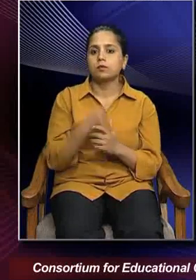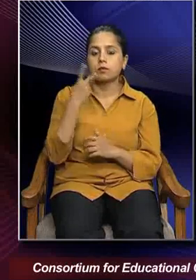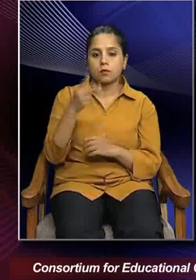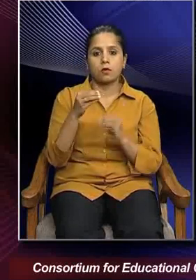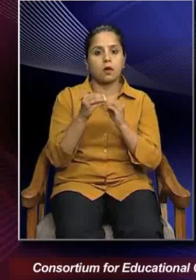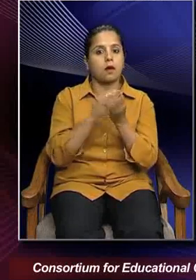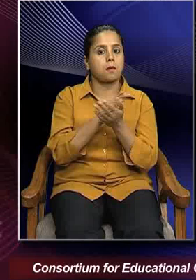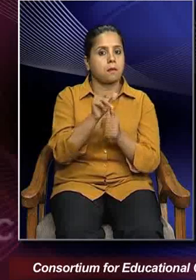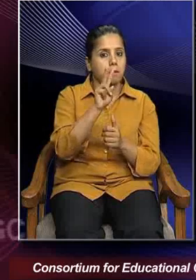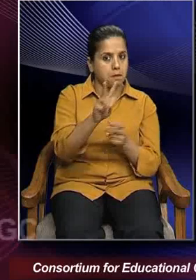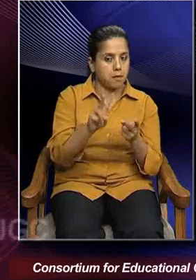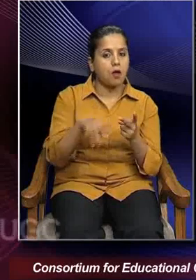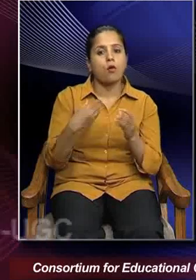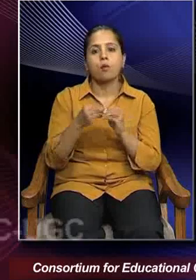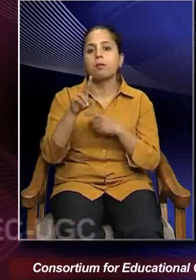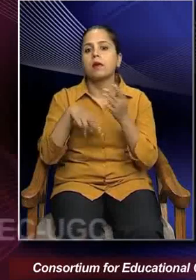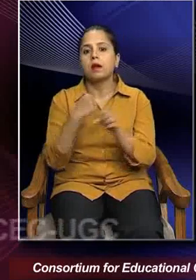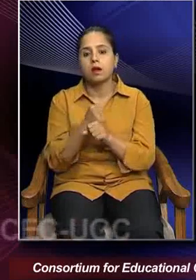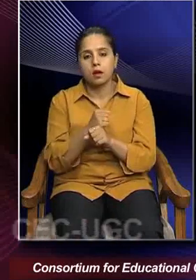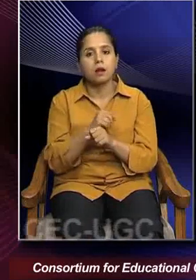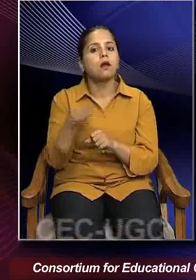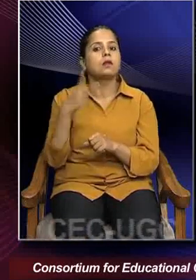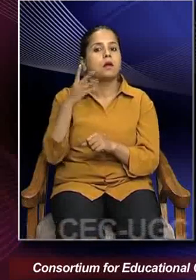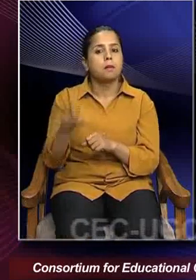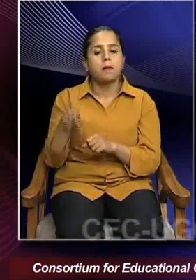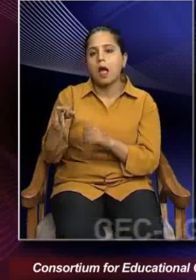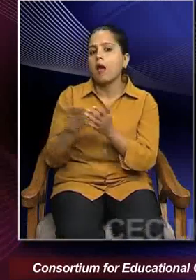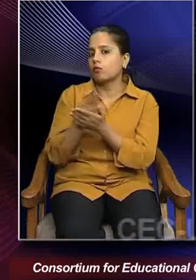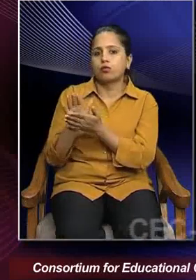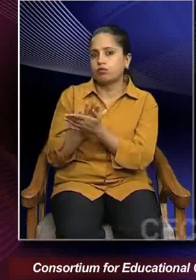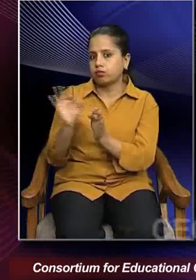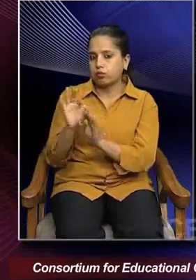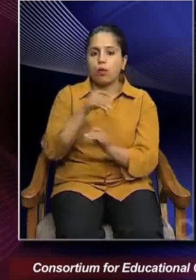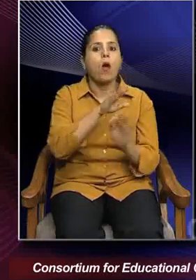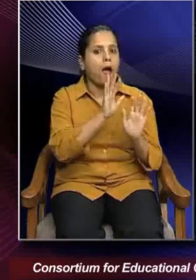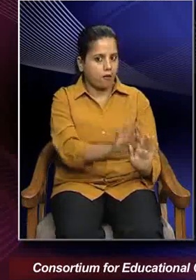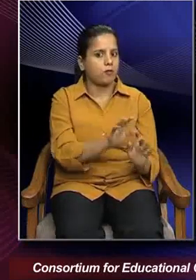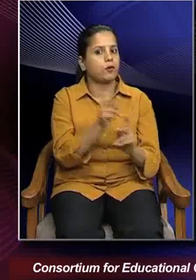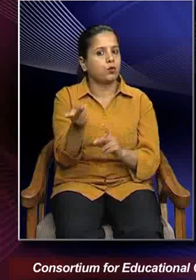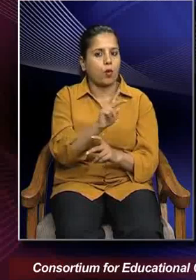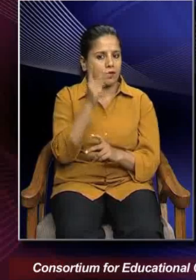bhav or being and abhav or non-being.